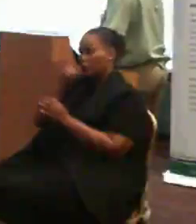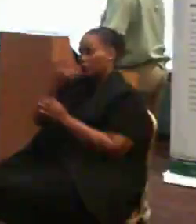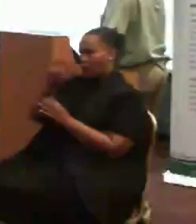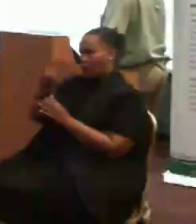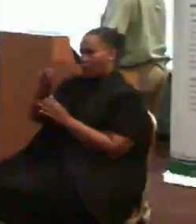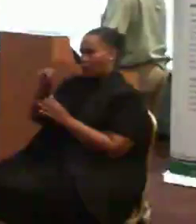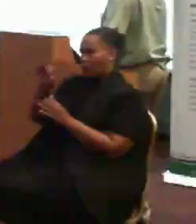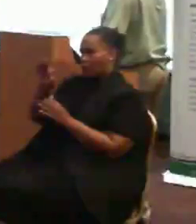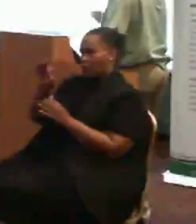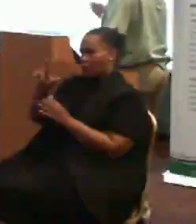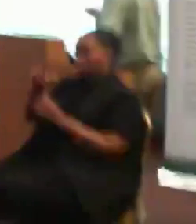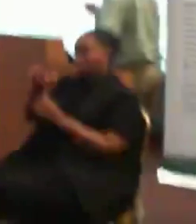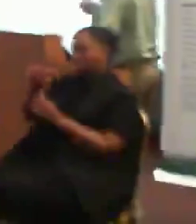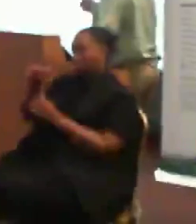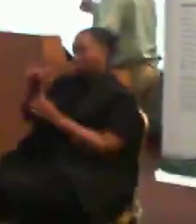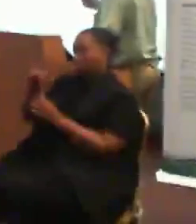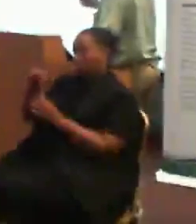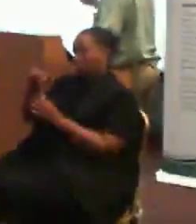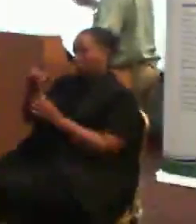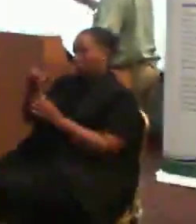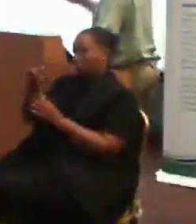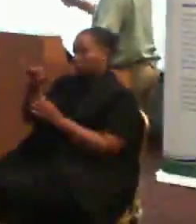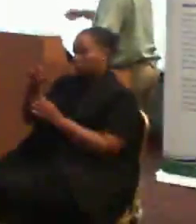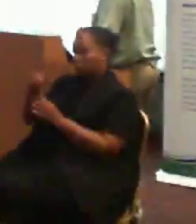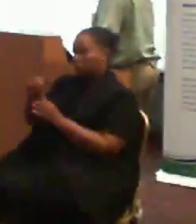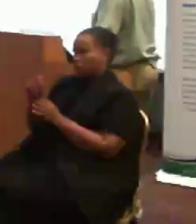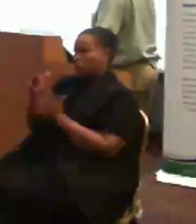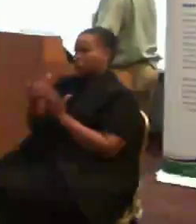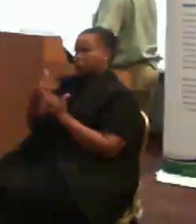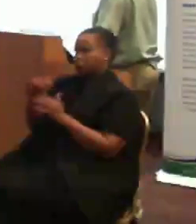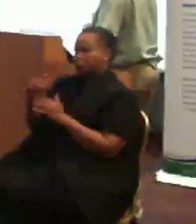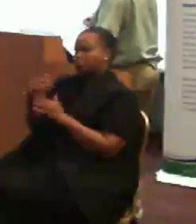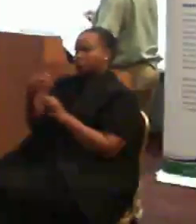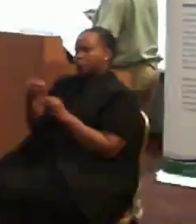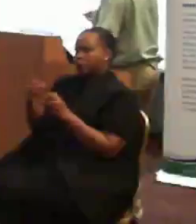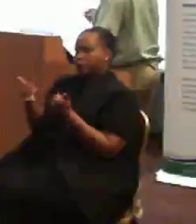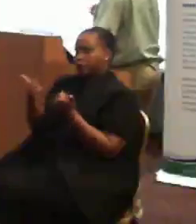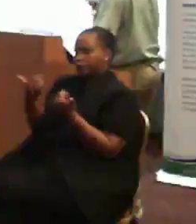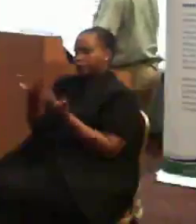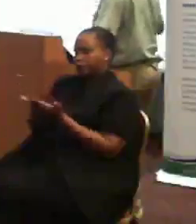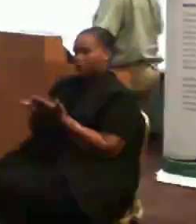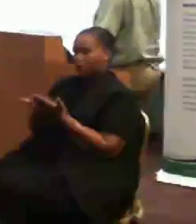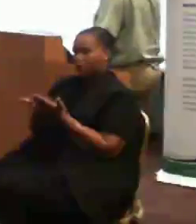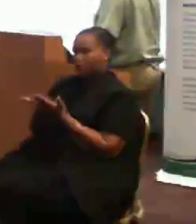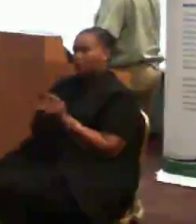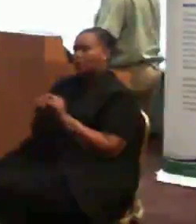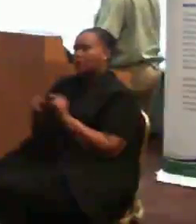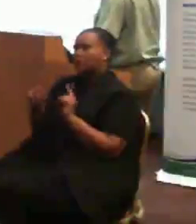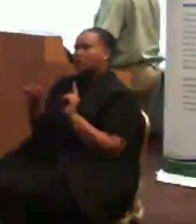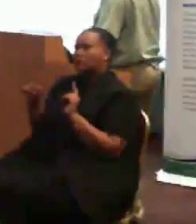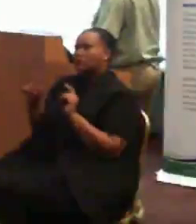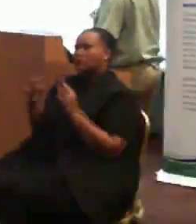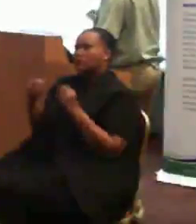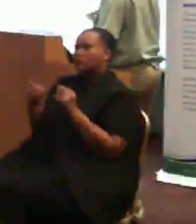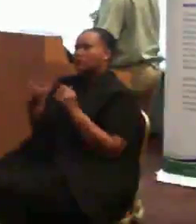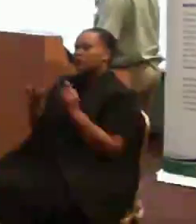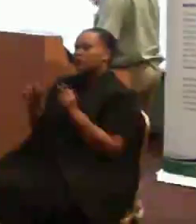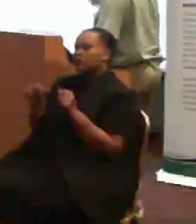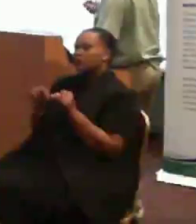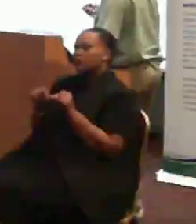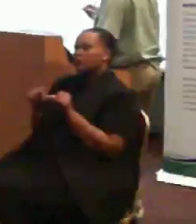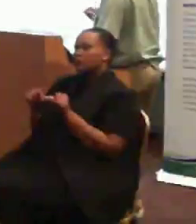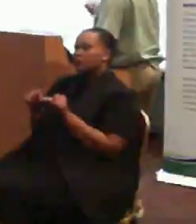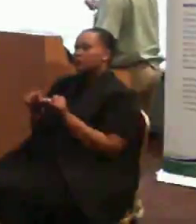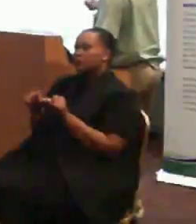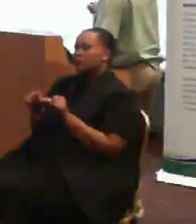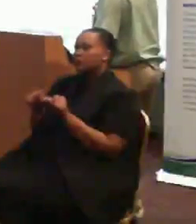inset cost. Then you have a sustainable business. But no business can be sustainable if your